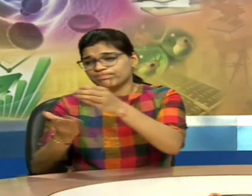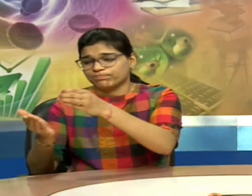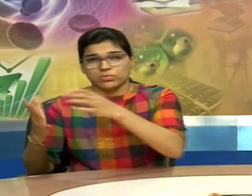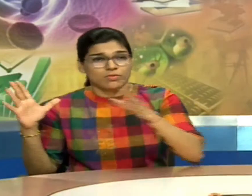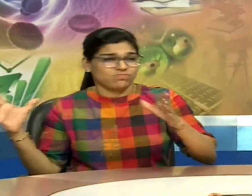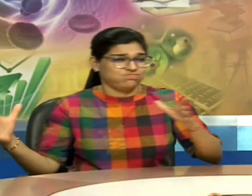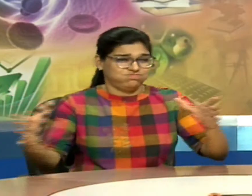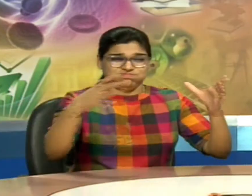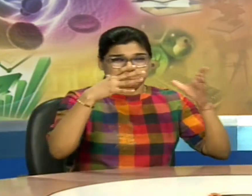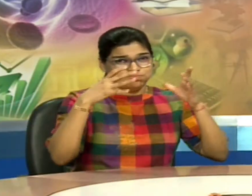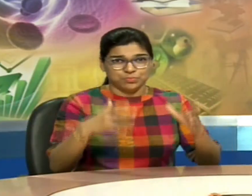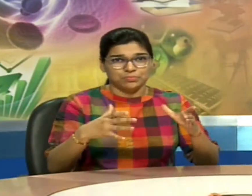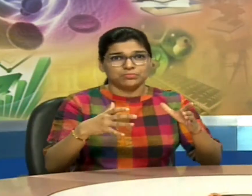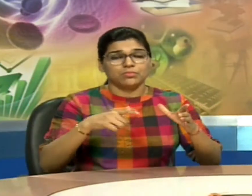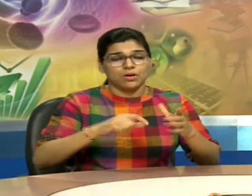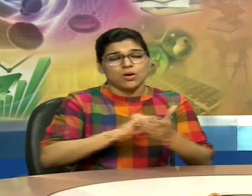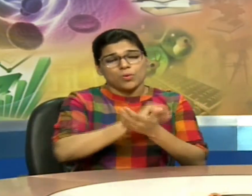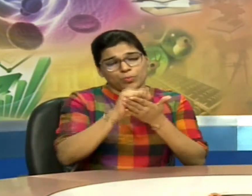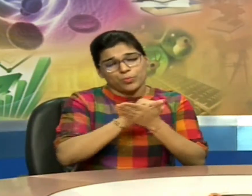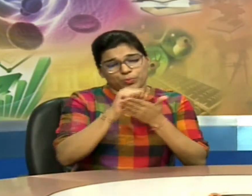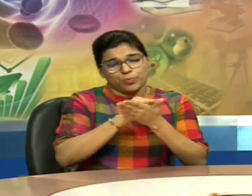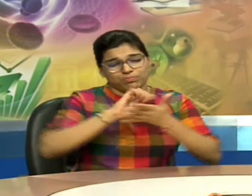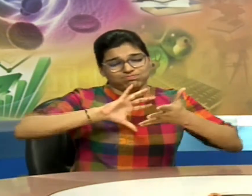almost 24 trees are cut down